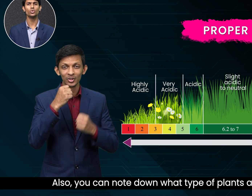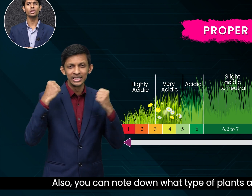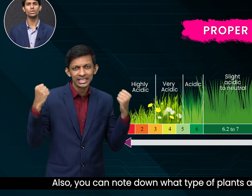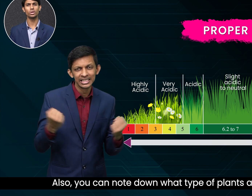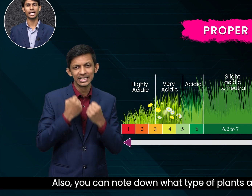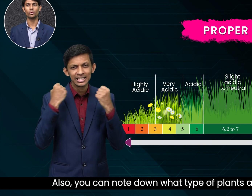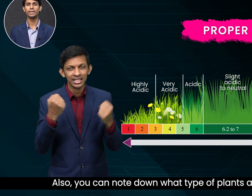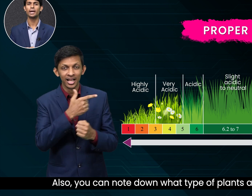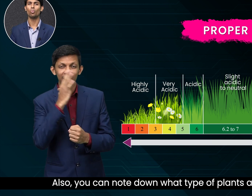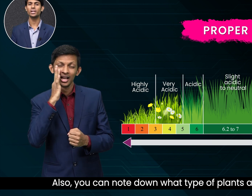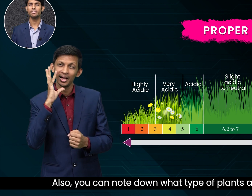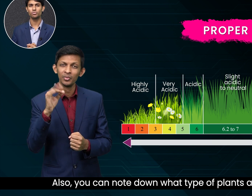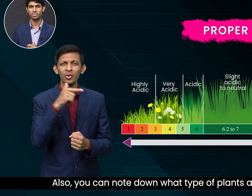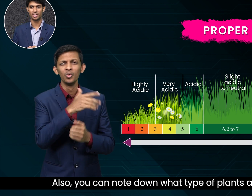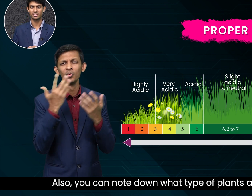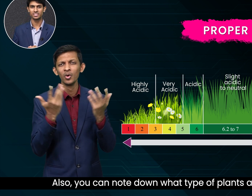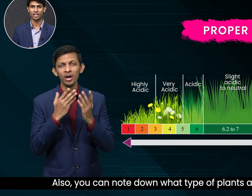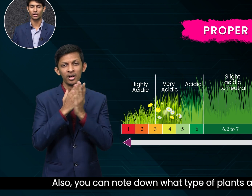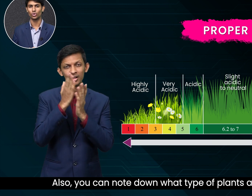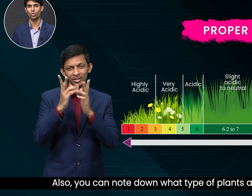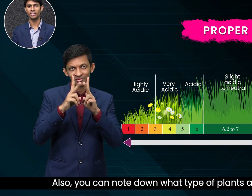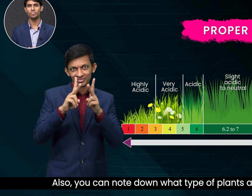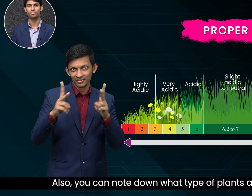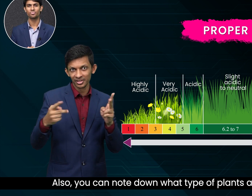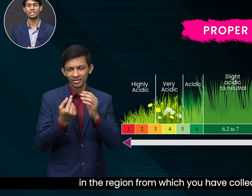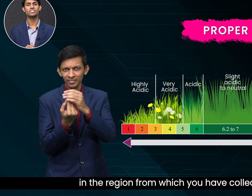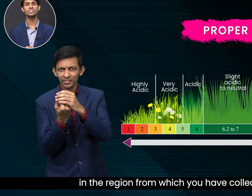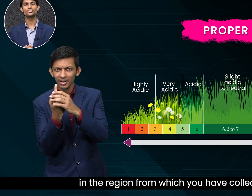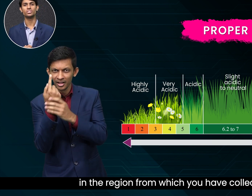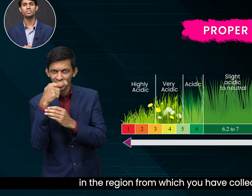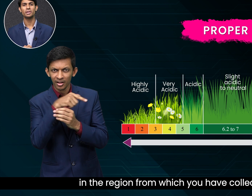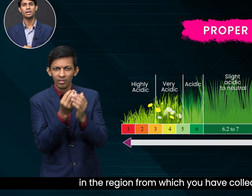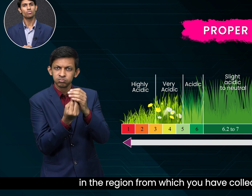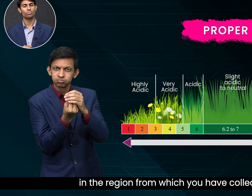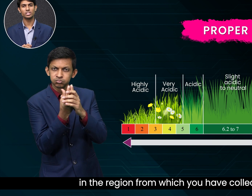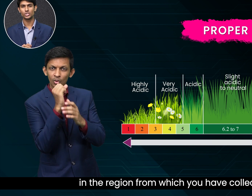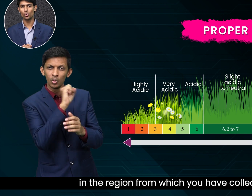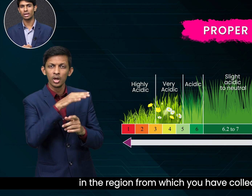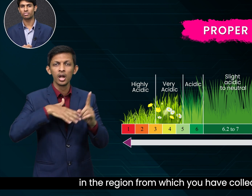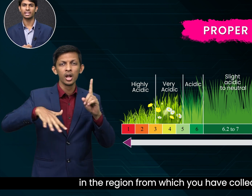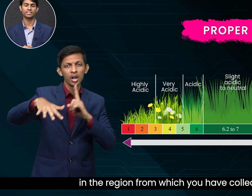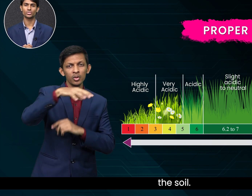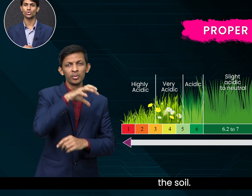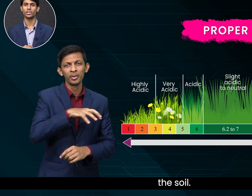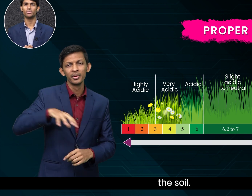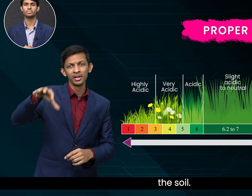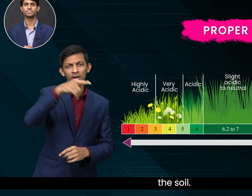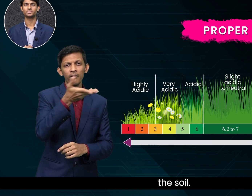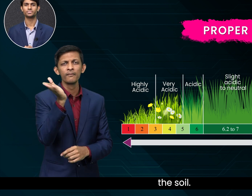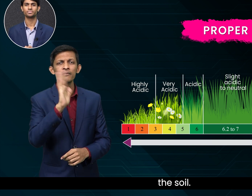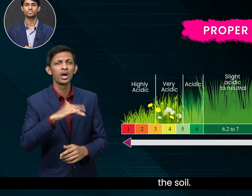Also, you can note down what type of plants are growing in the region from which you have collected the